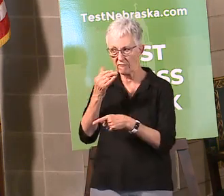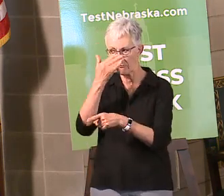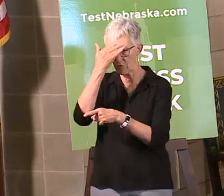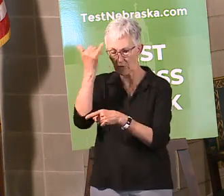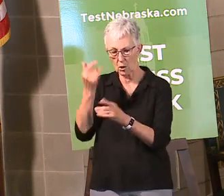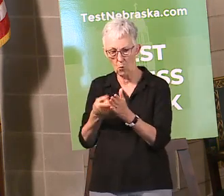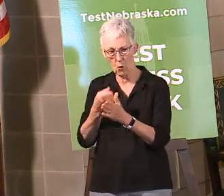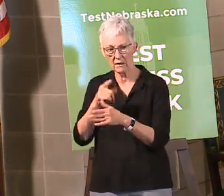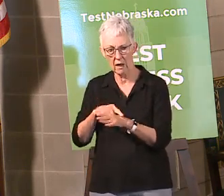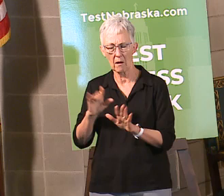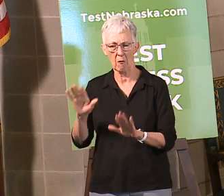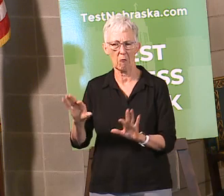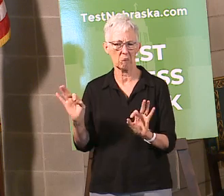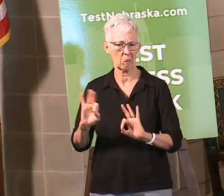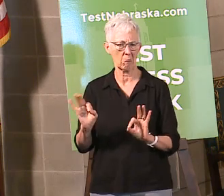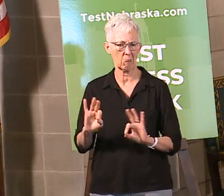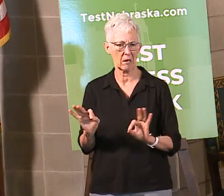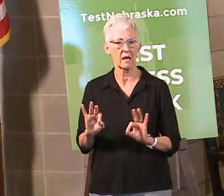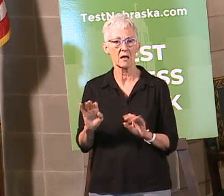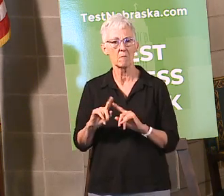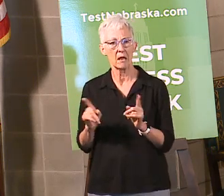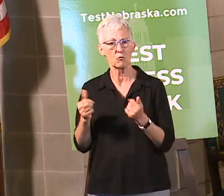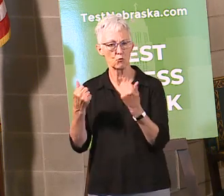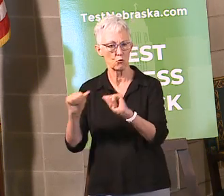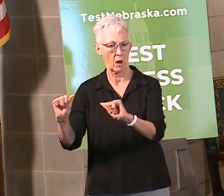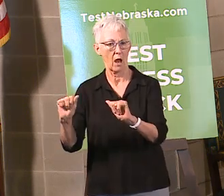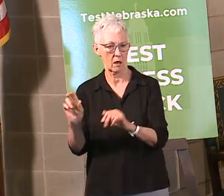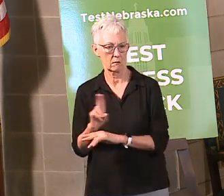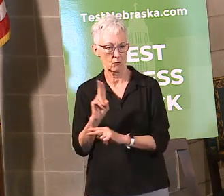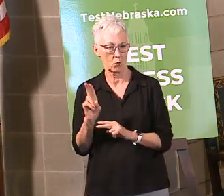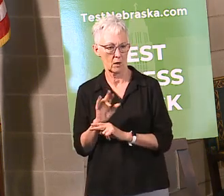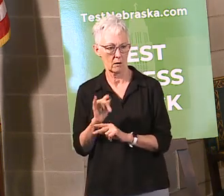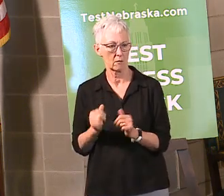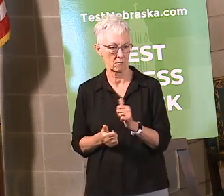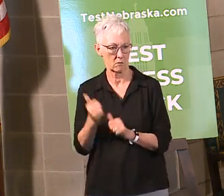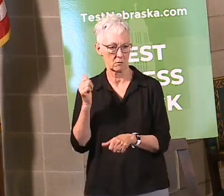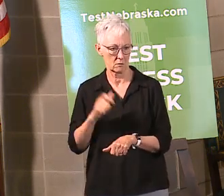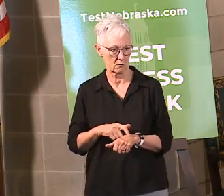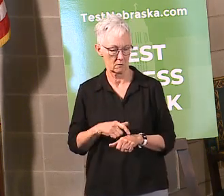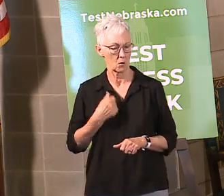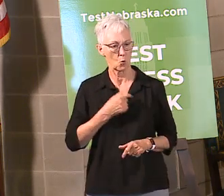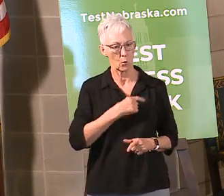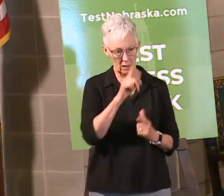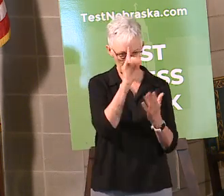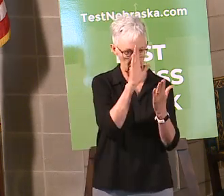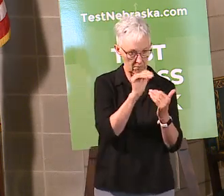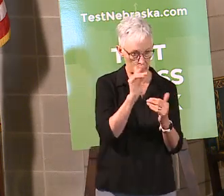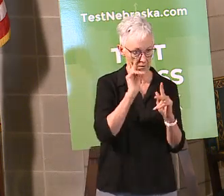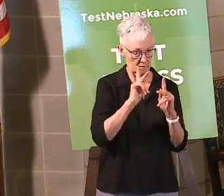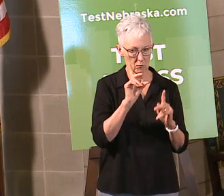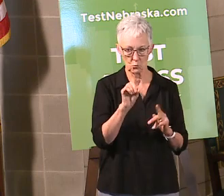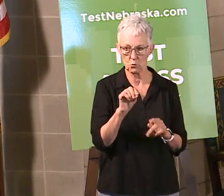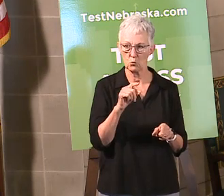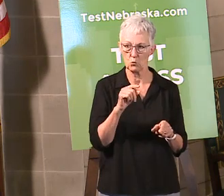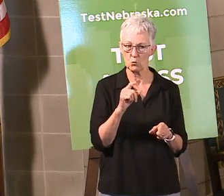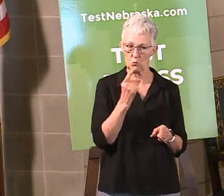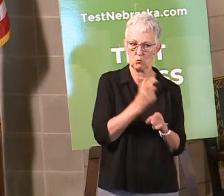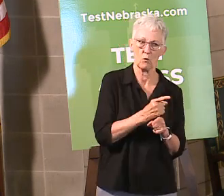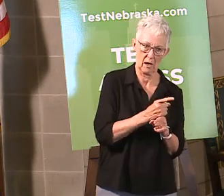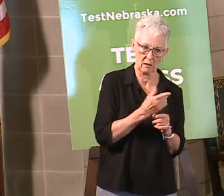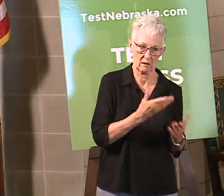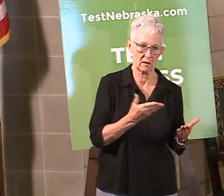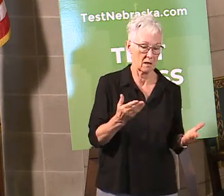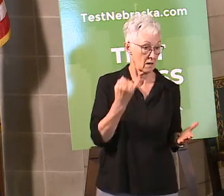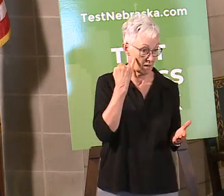people understand what they are supposed to be doing and understand that we expect Nebraskans to do the right thing. And if they're not going to do the right thing, then maybe we'll take other